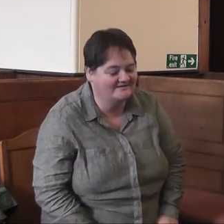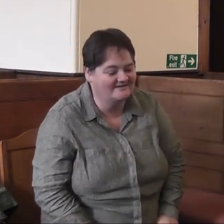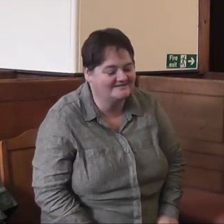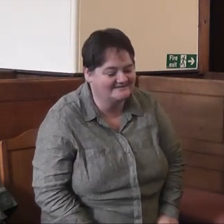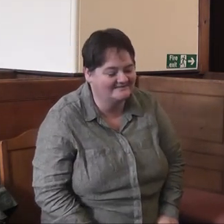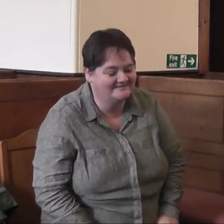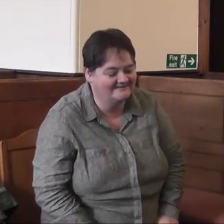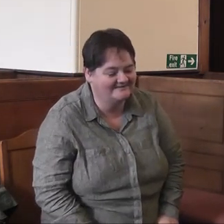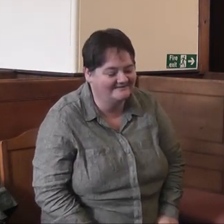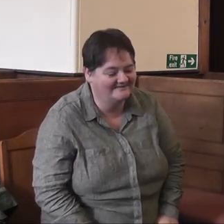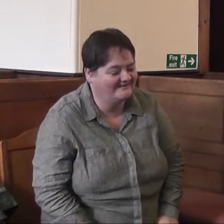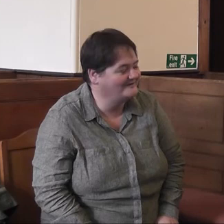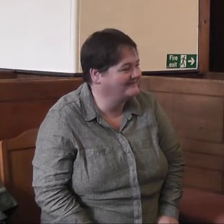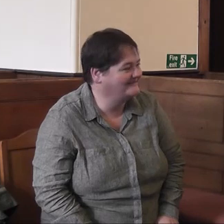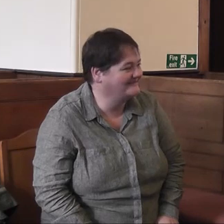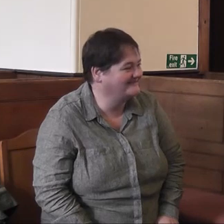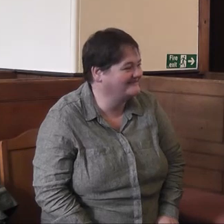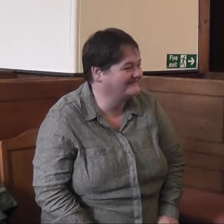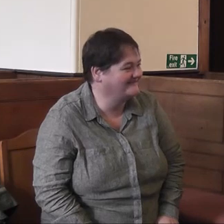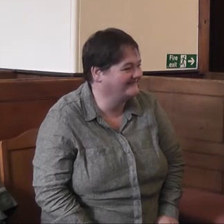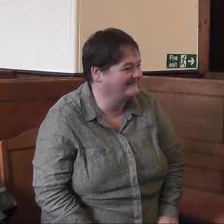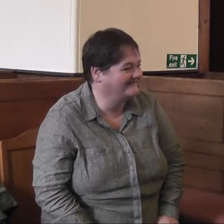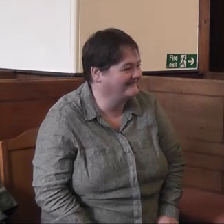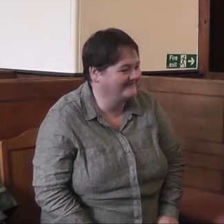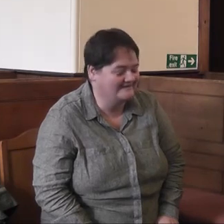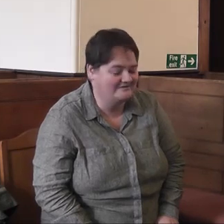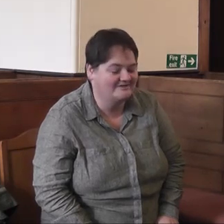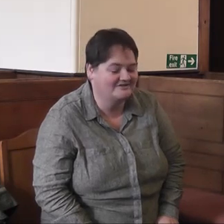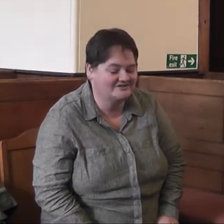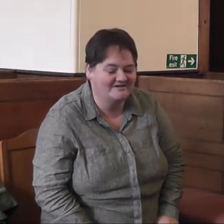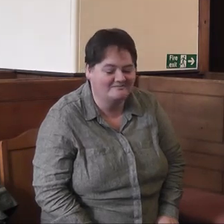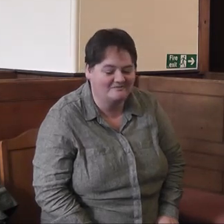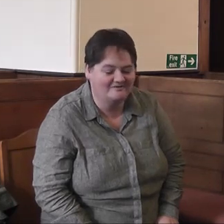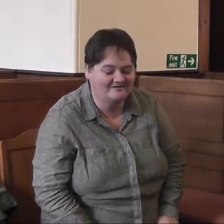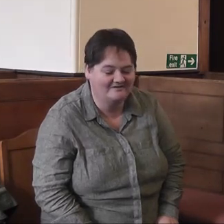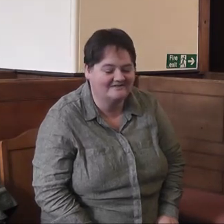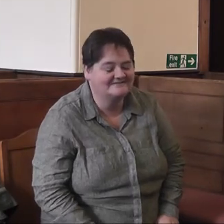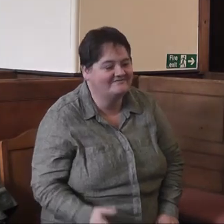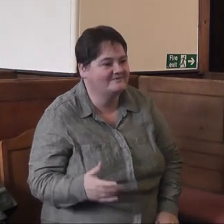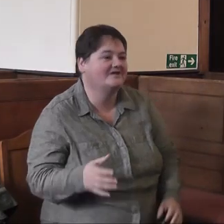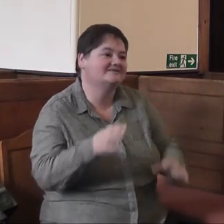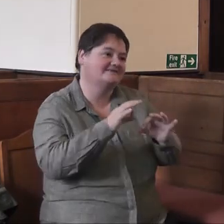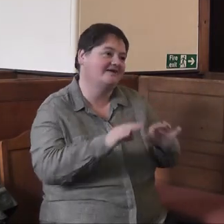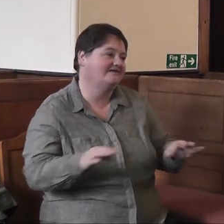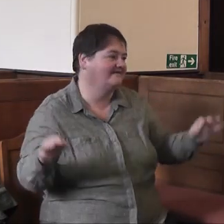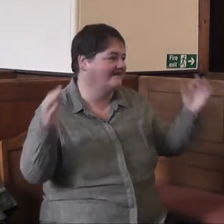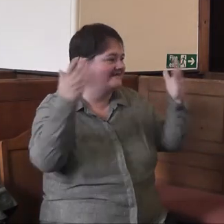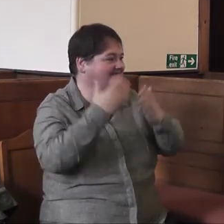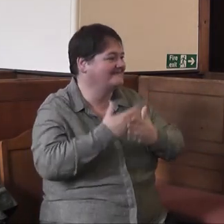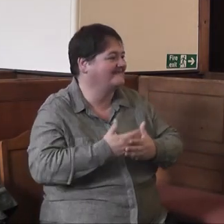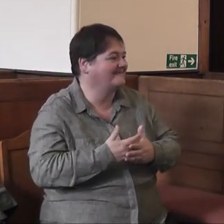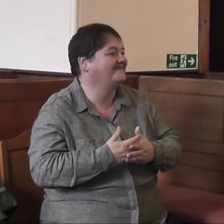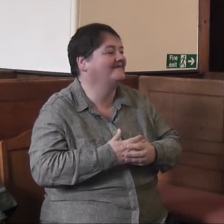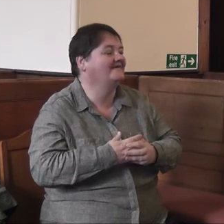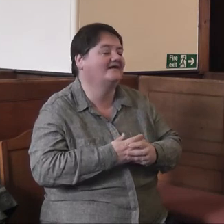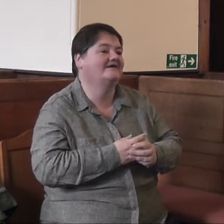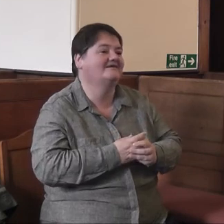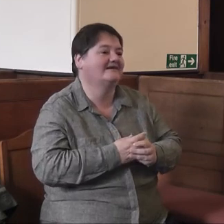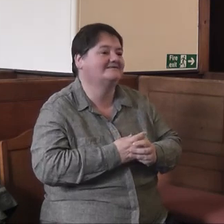Night. Holy the Night. Right. Which, because everybody goes Silent Night, as in